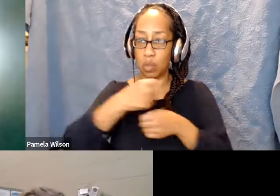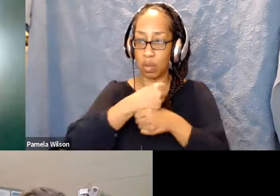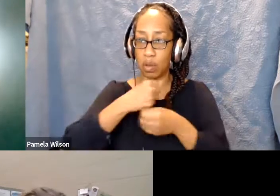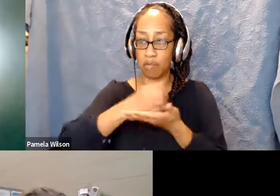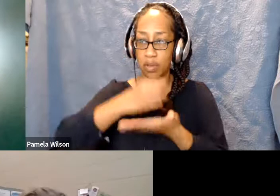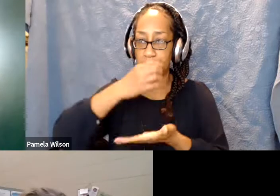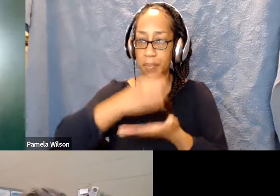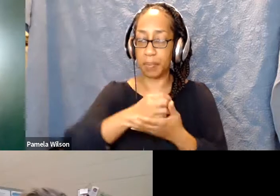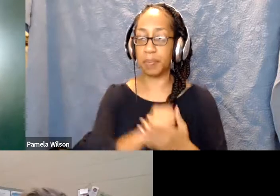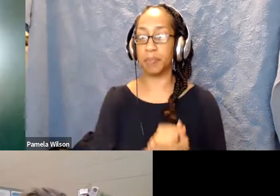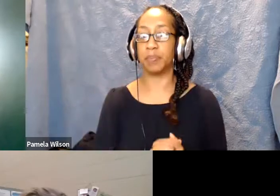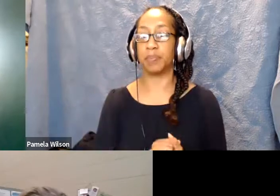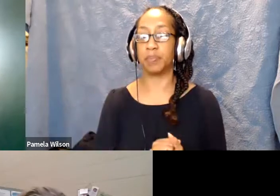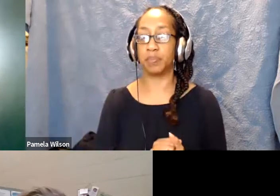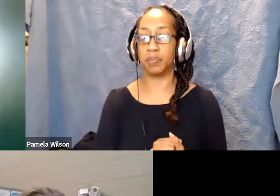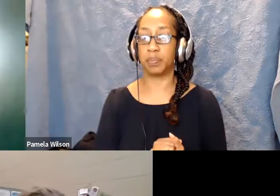Thank